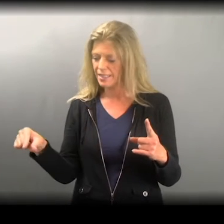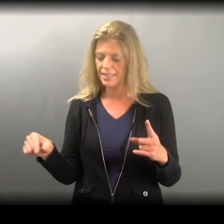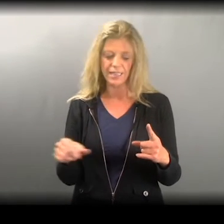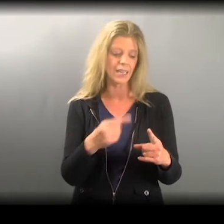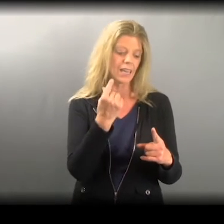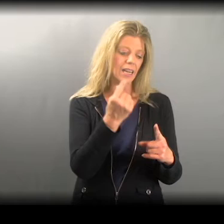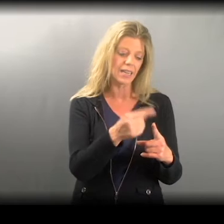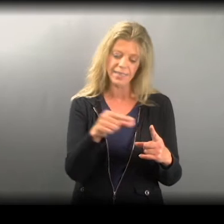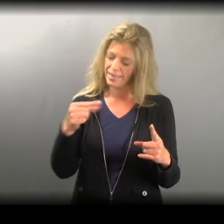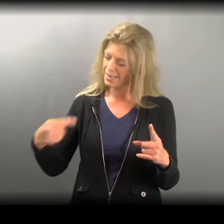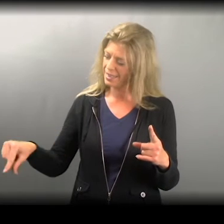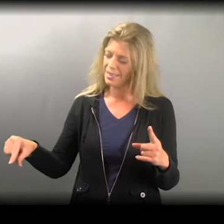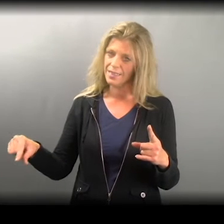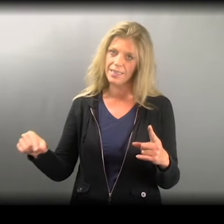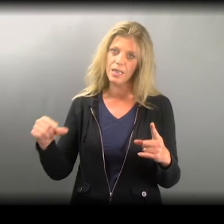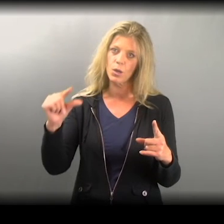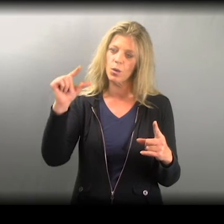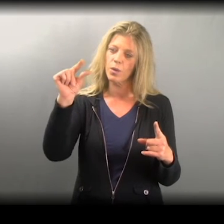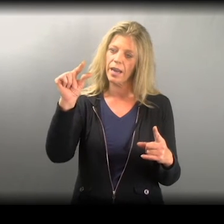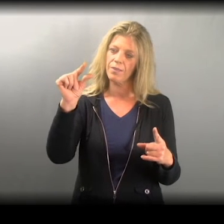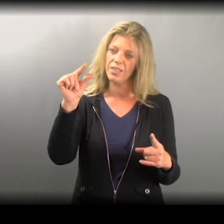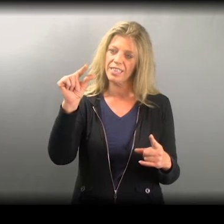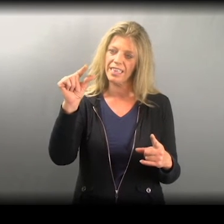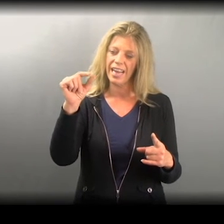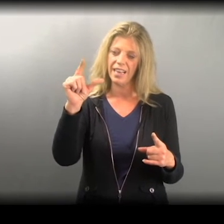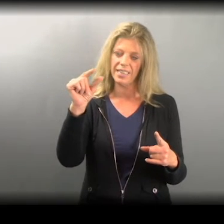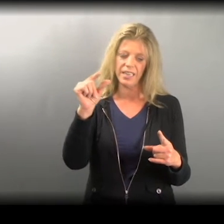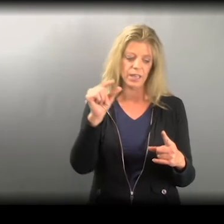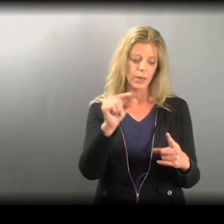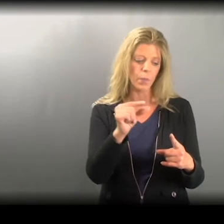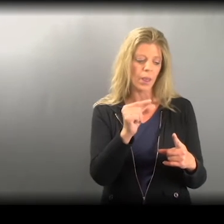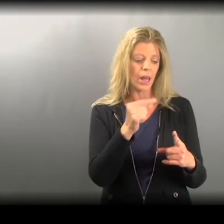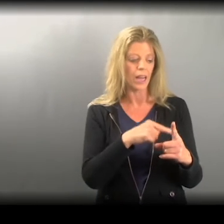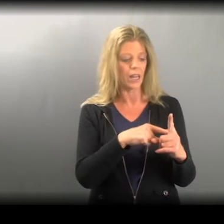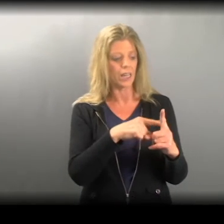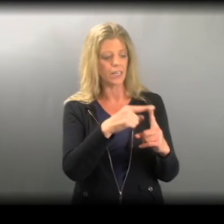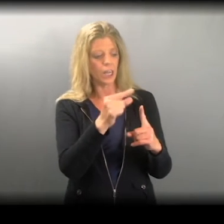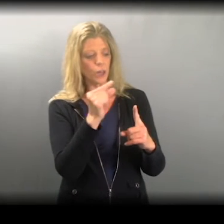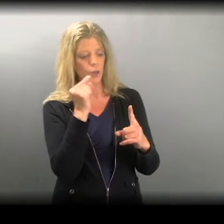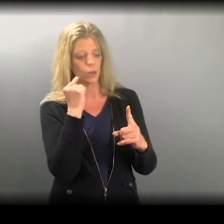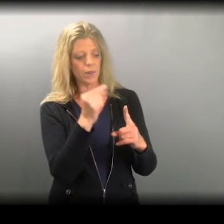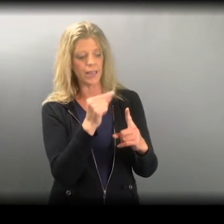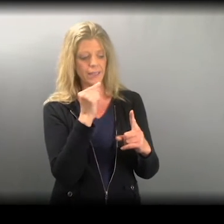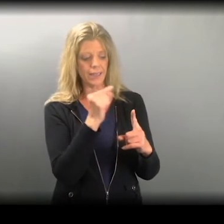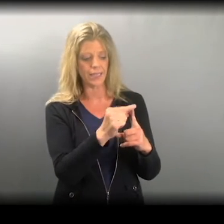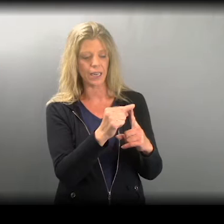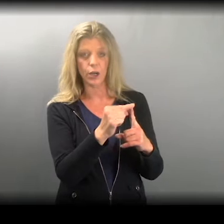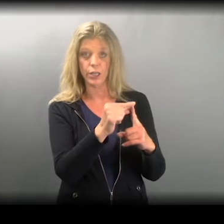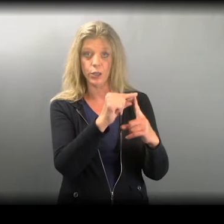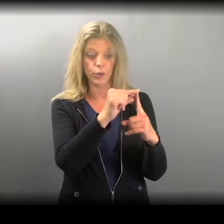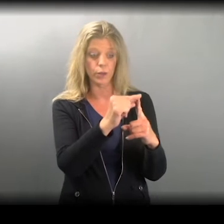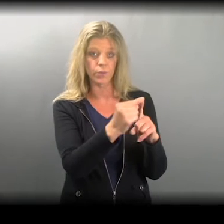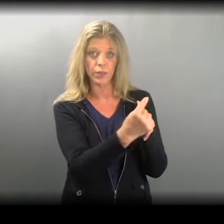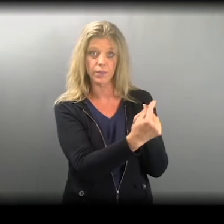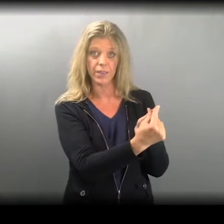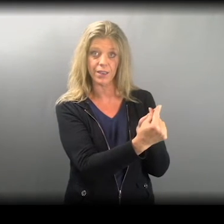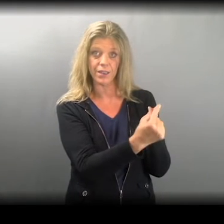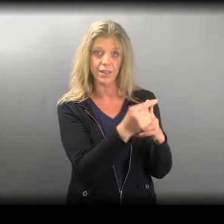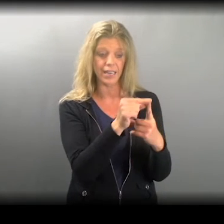sentence, so you have your G hand here, and you're going to place it on your first finger, like